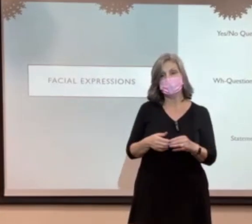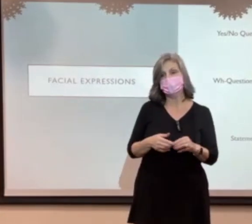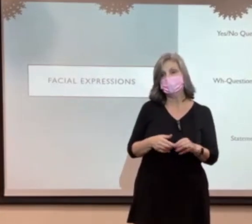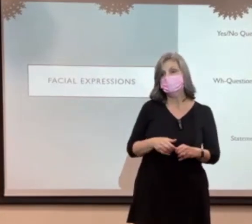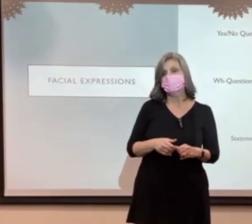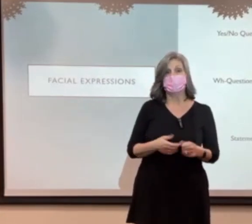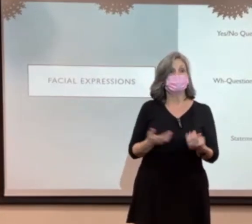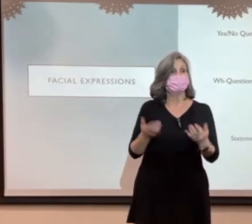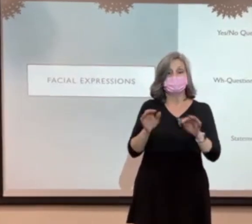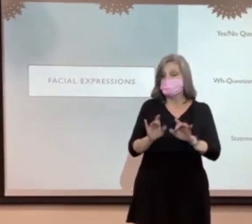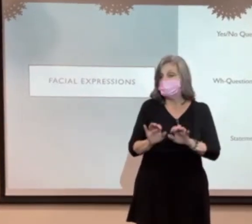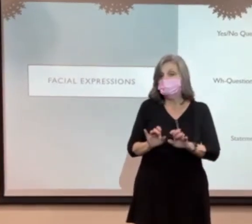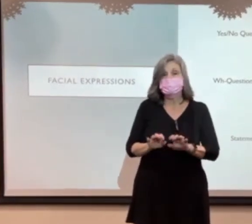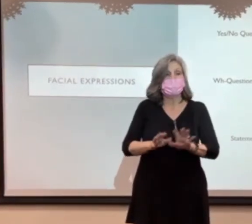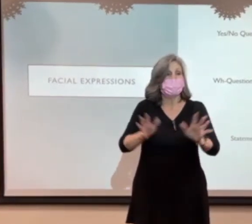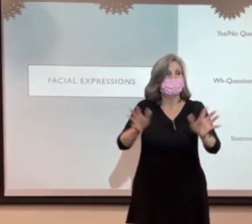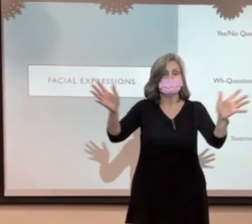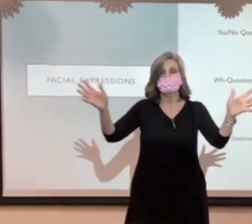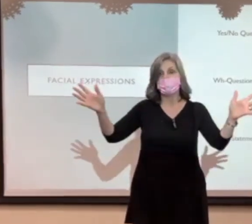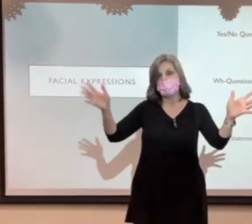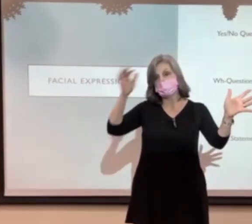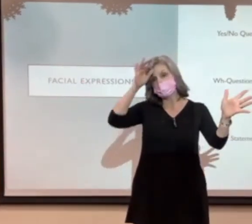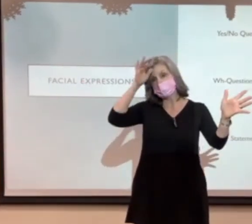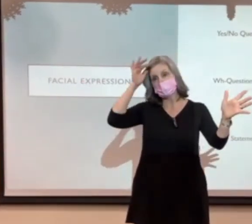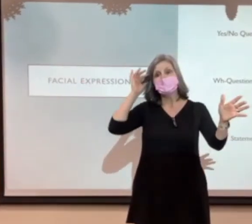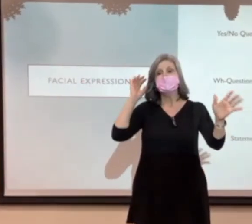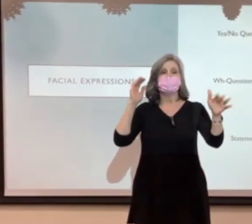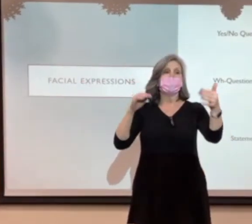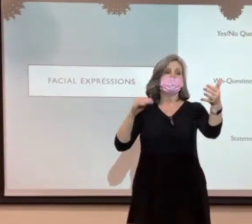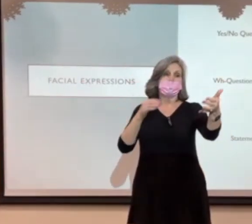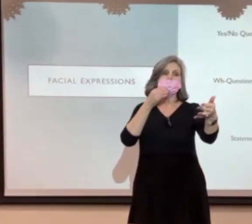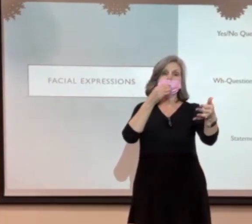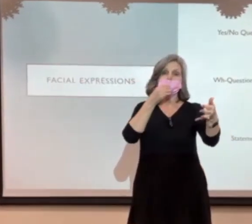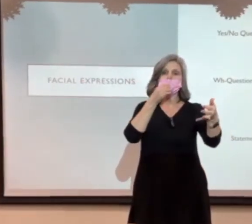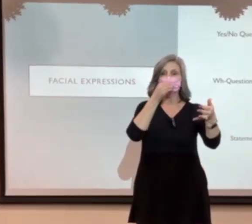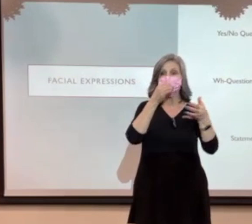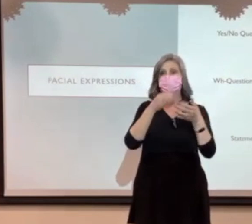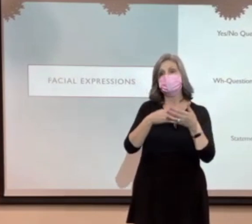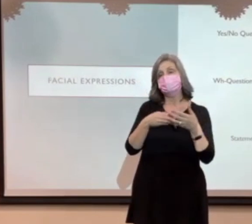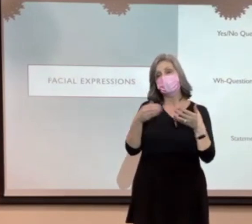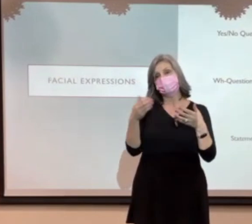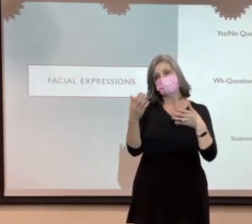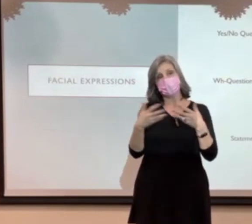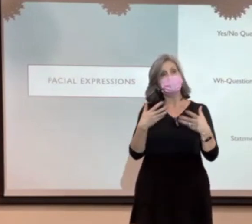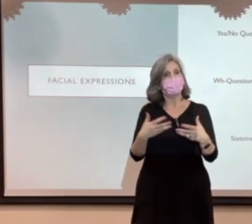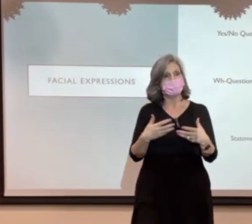learn, and the internet has so many resources. So on the handouts, I show you some of the more reliable ones.